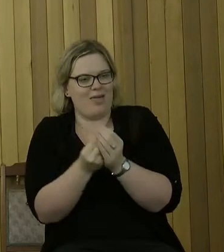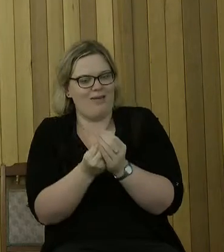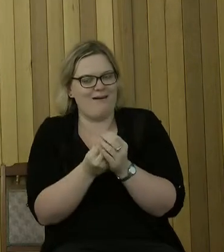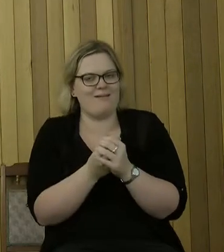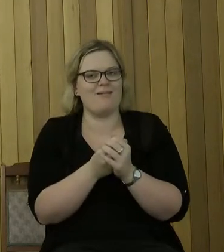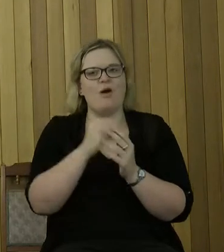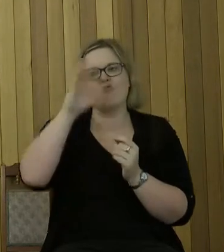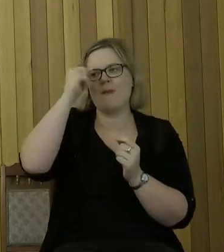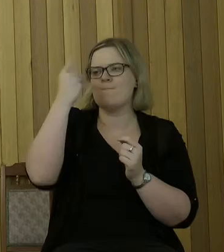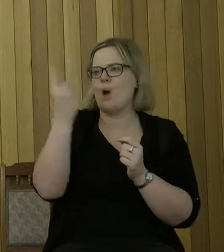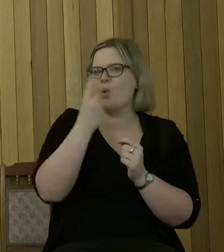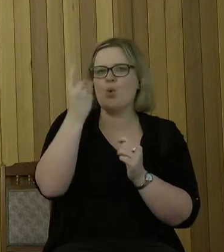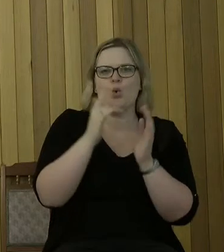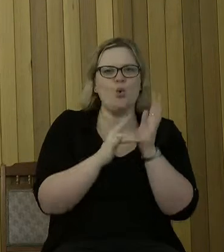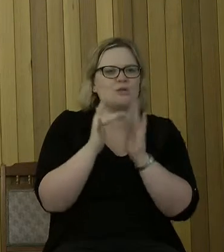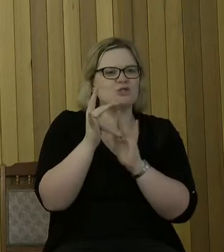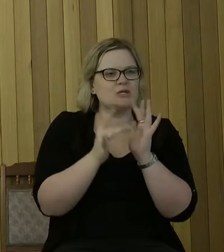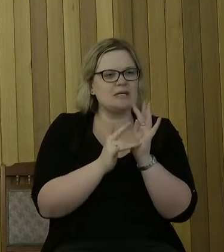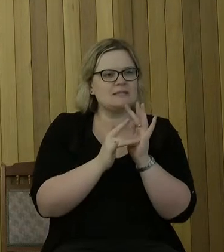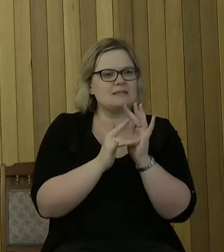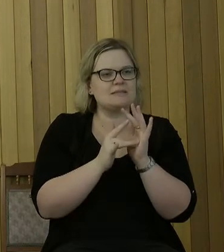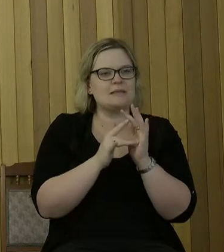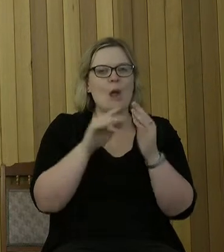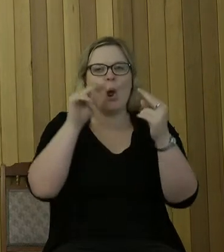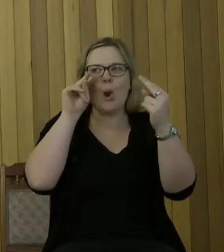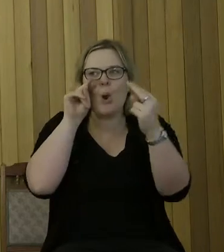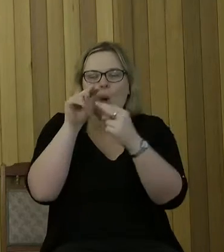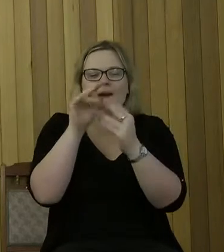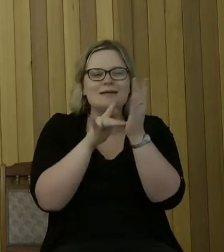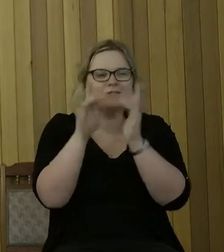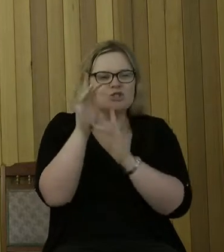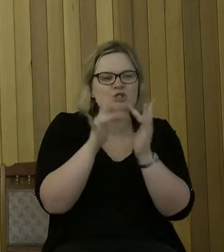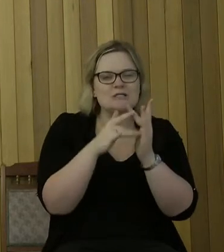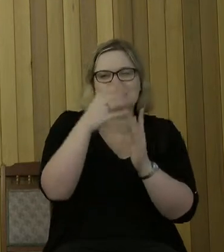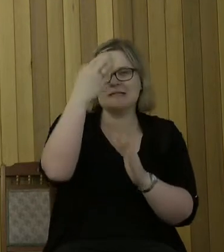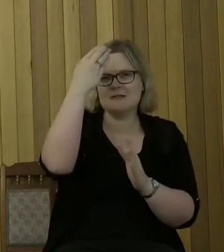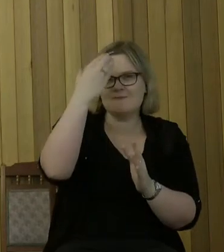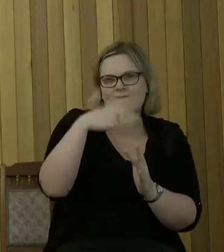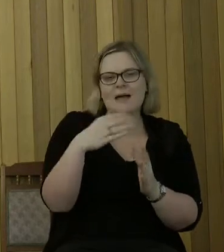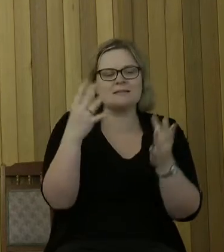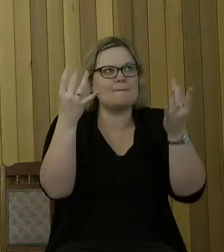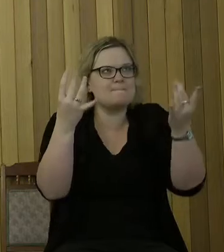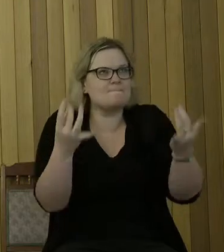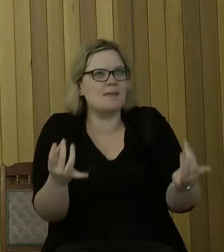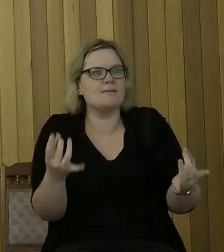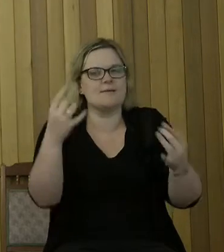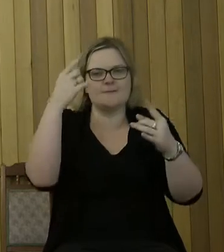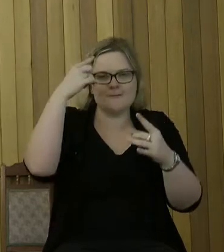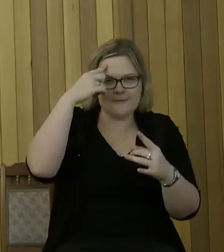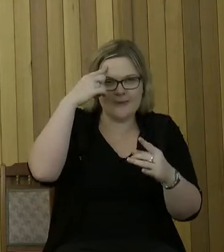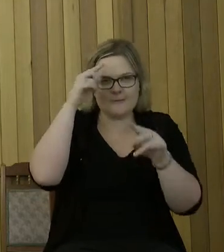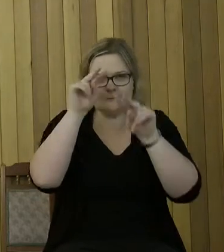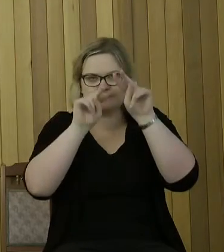Remembering who Jesus was. Looking into his face, meditating on him, contemplating. And what? It says contemplate